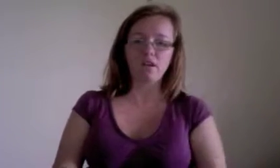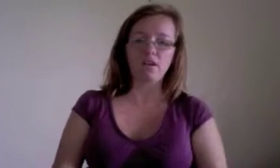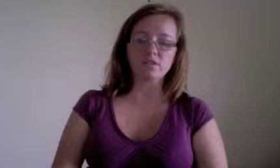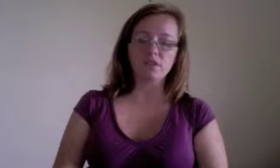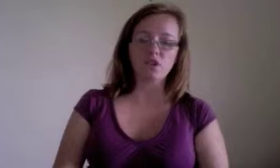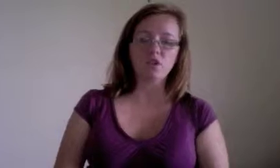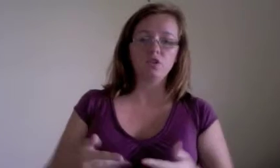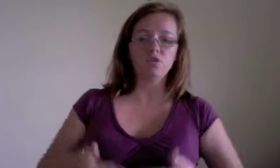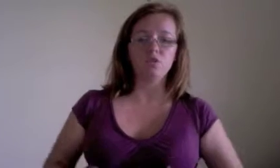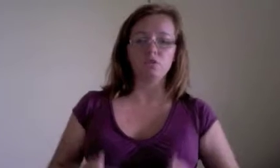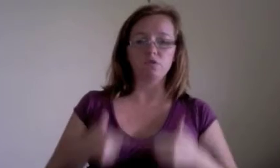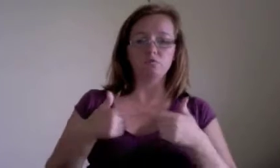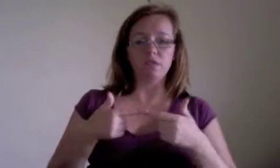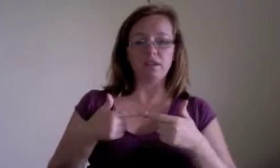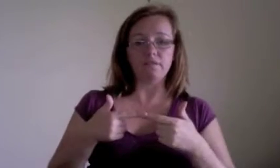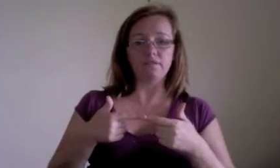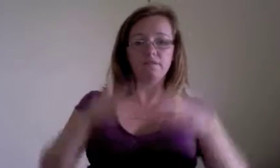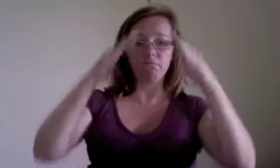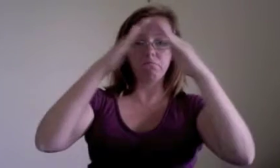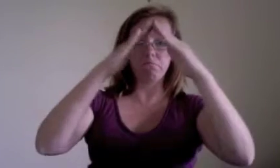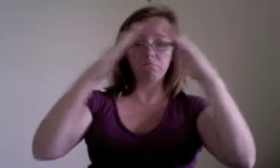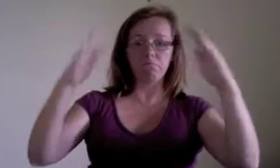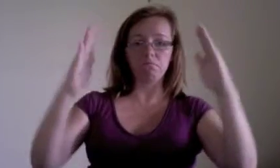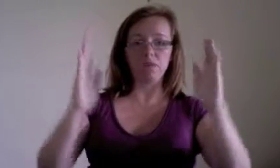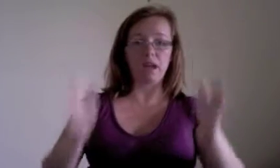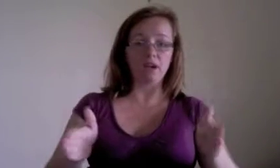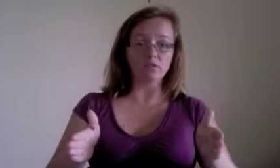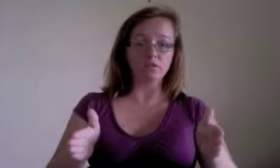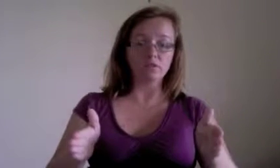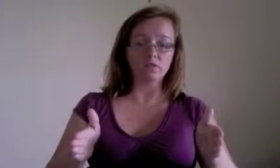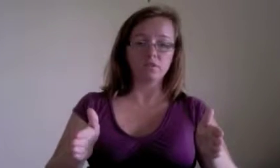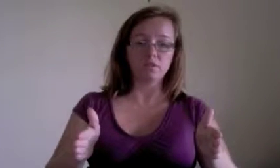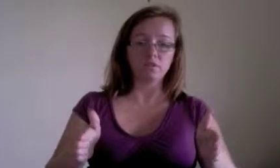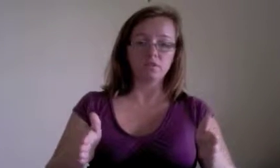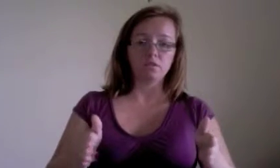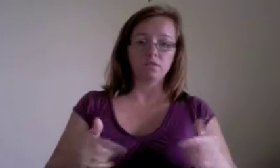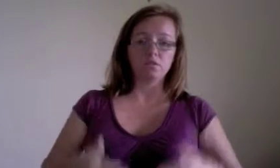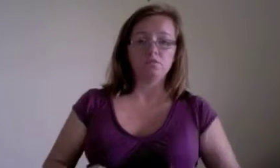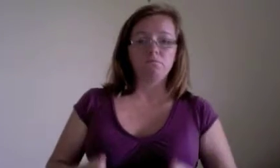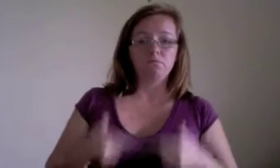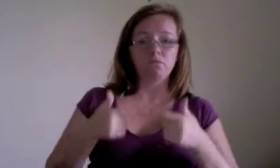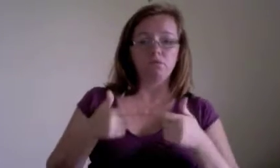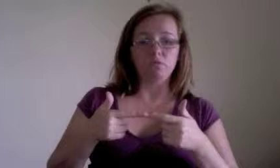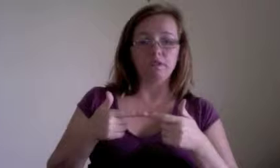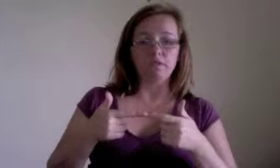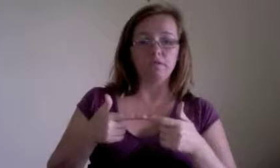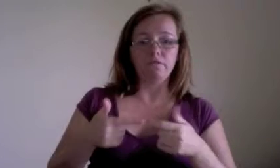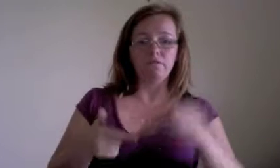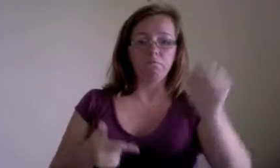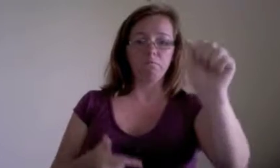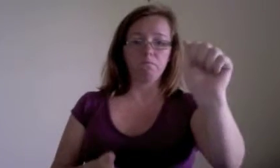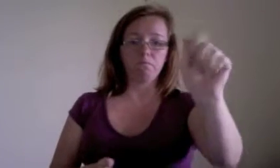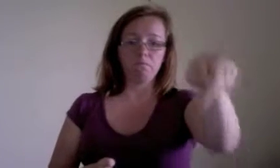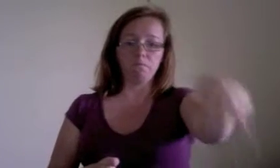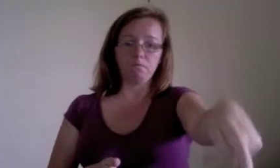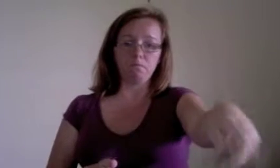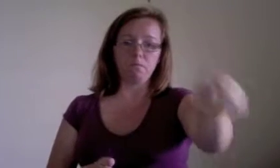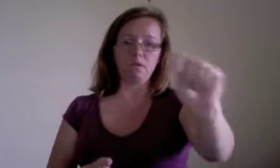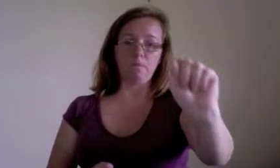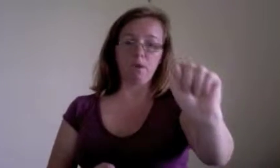townhouse. So do you live in a house? Do you live in an